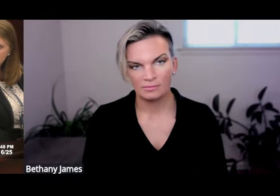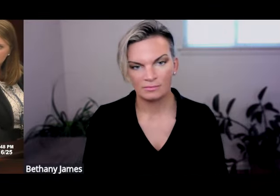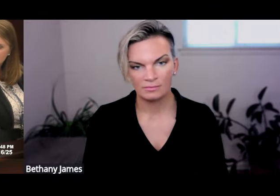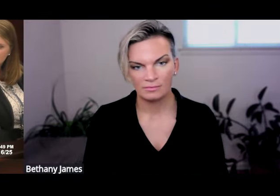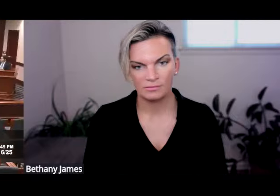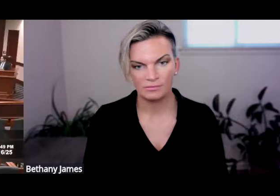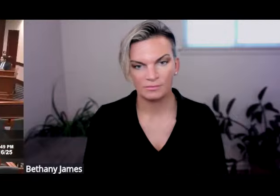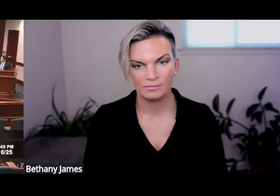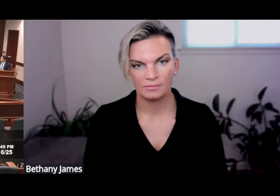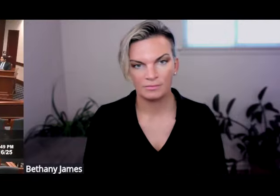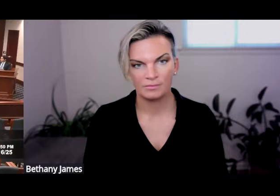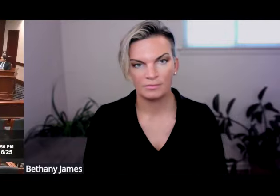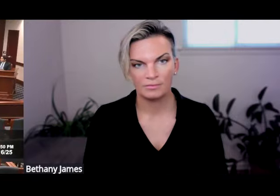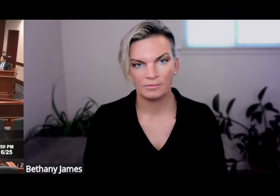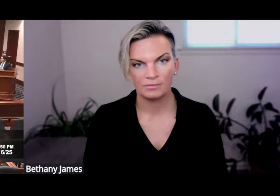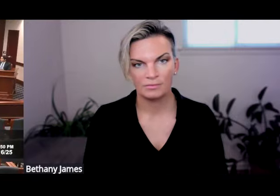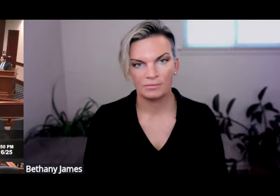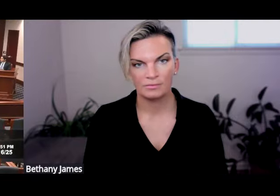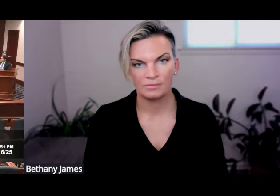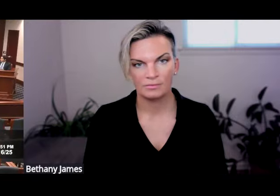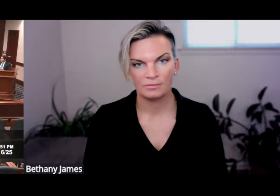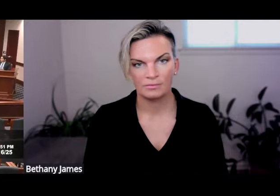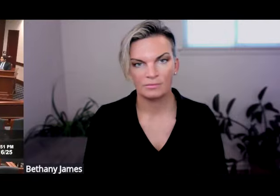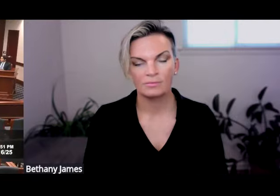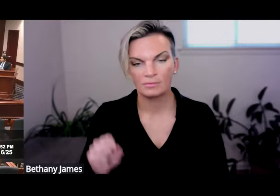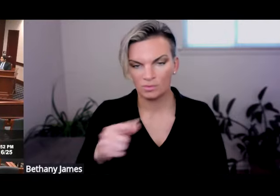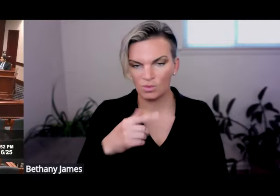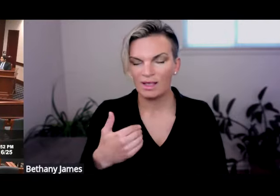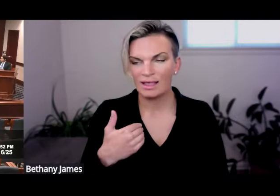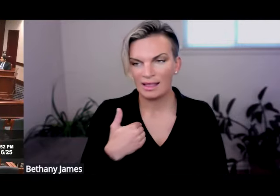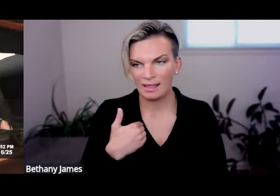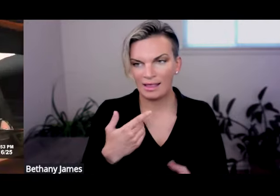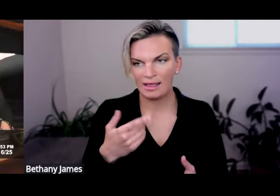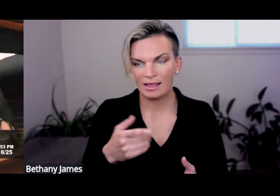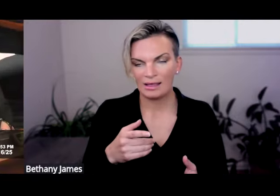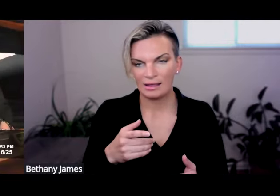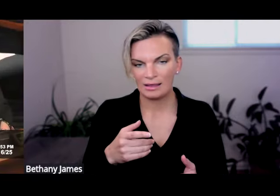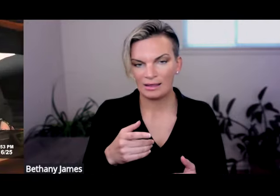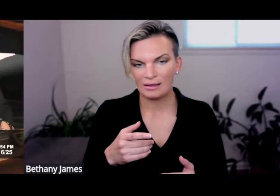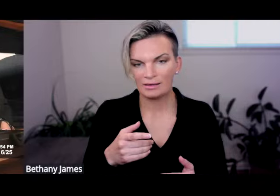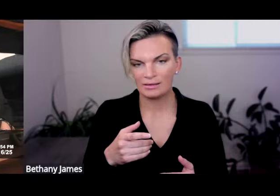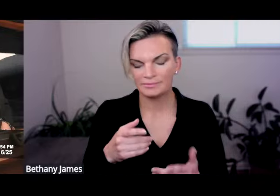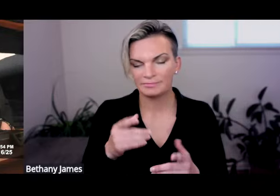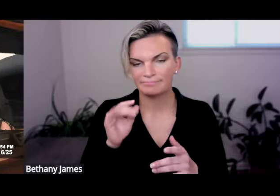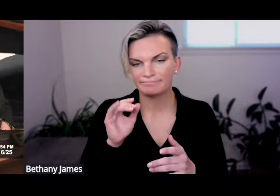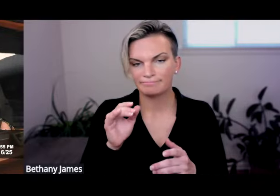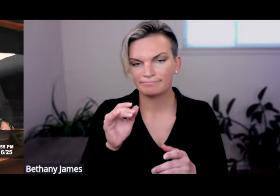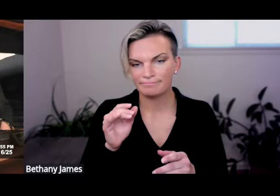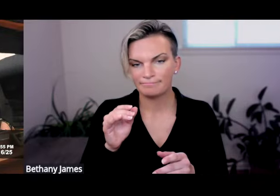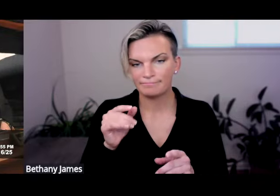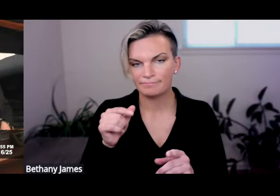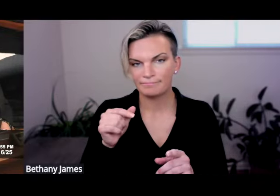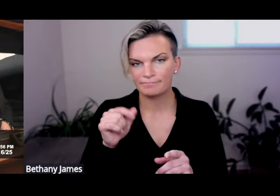but we had that lingering issue with regard to verifying the